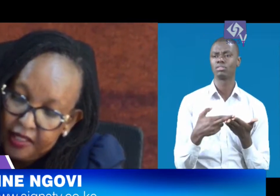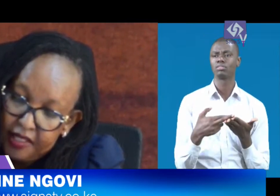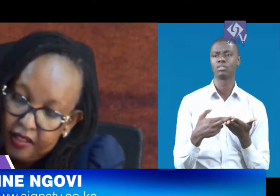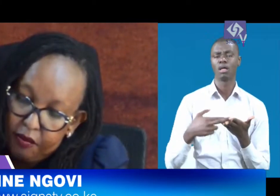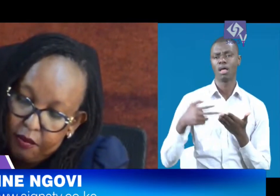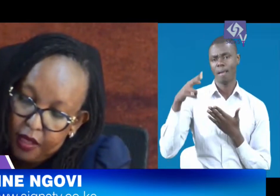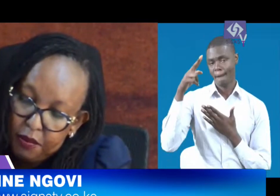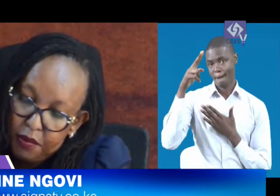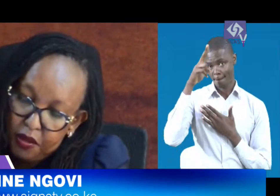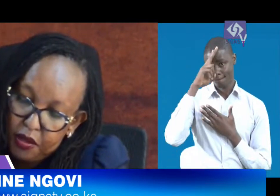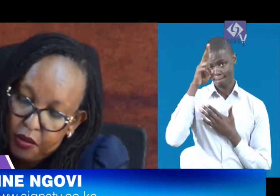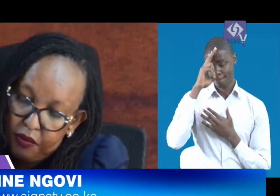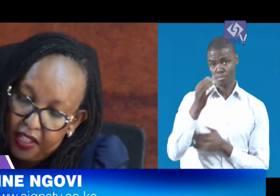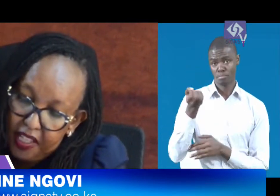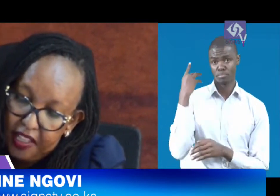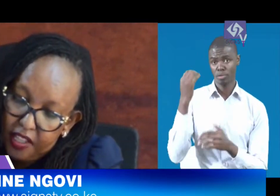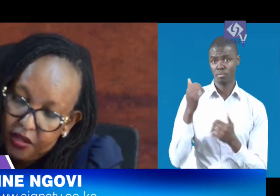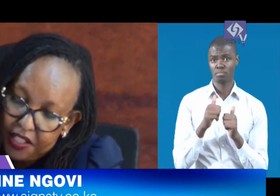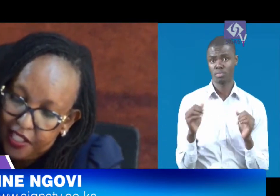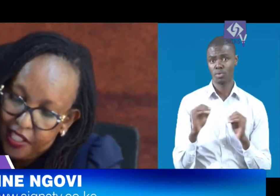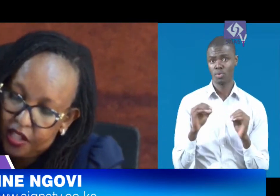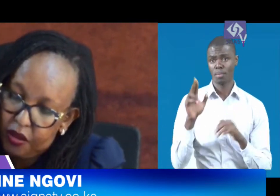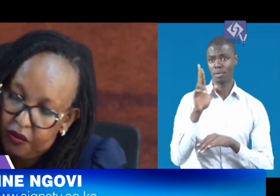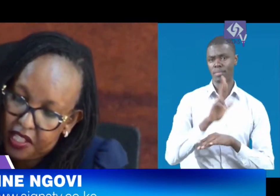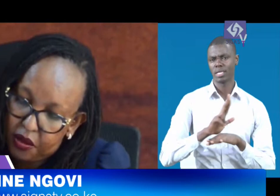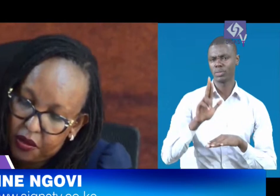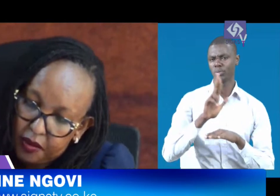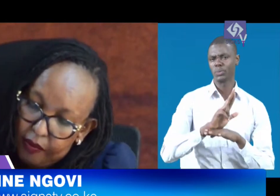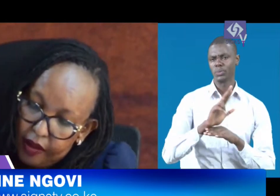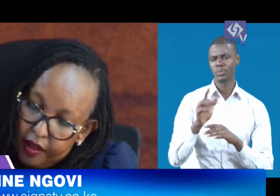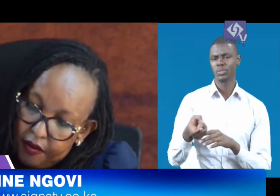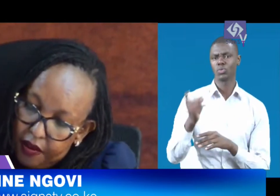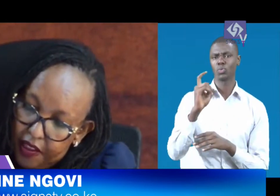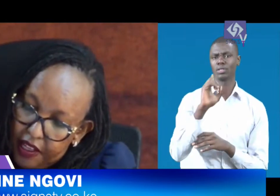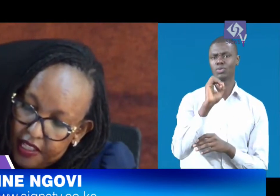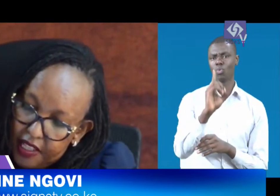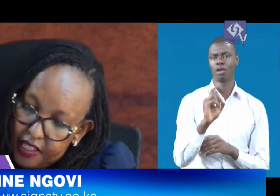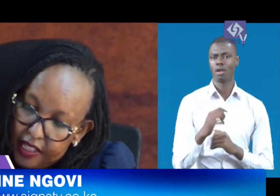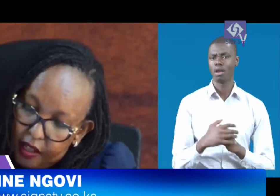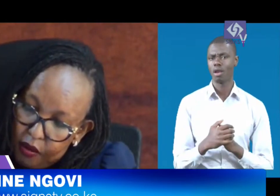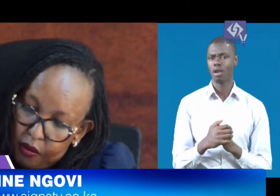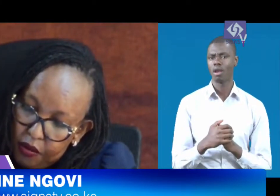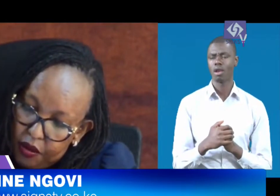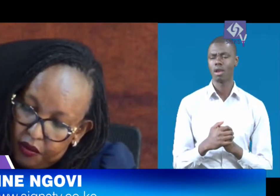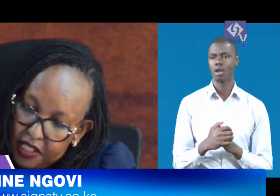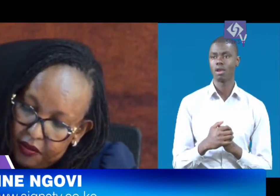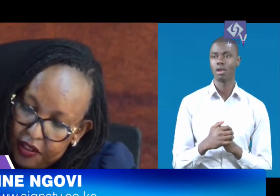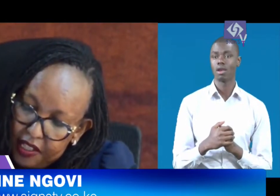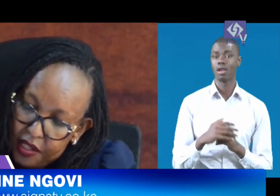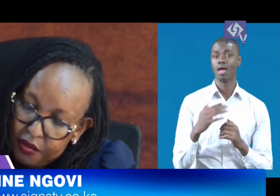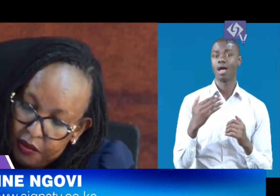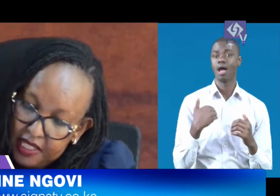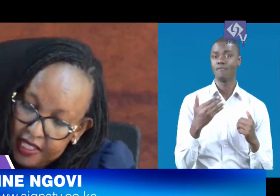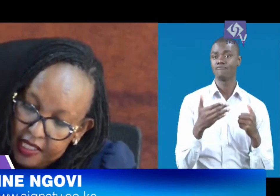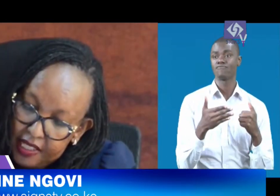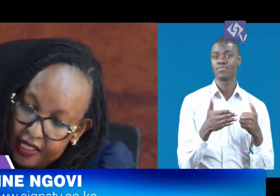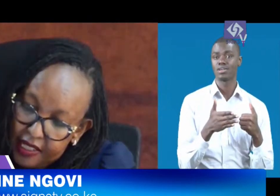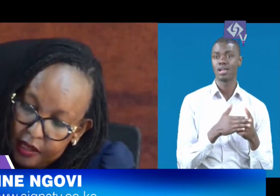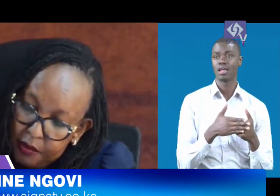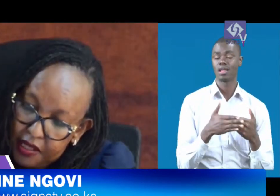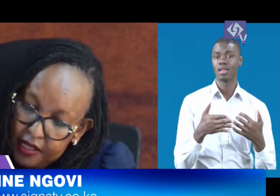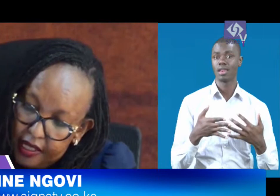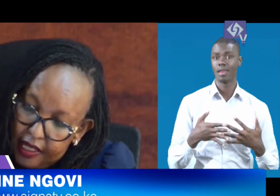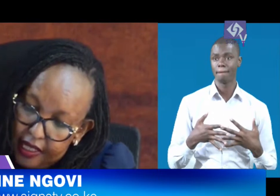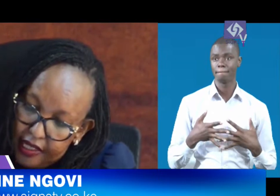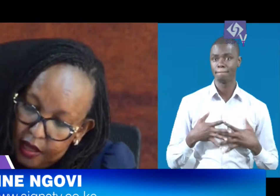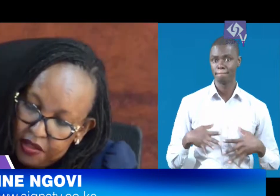are apprehensive might be used to increase the jurisdiction of this case. Further, that there is likelihood of interference with witnesses